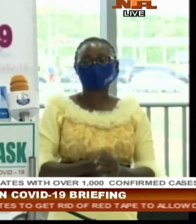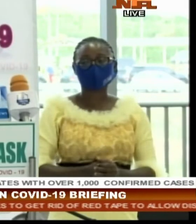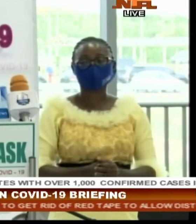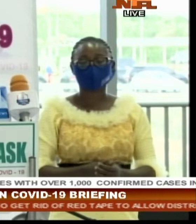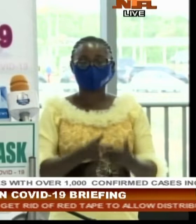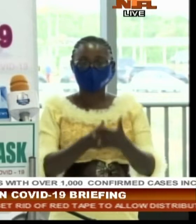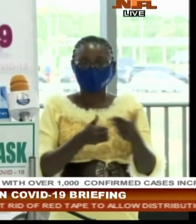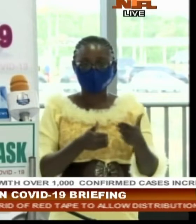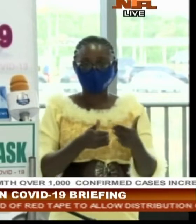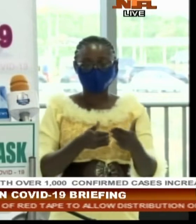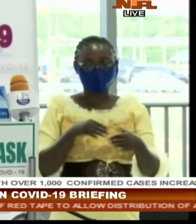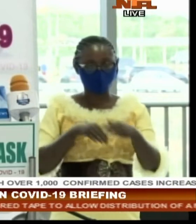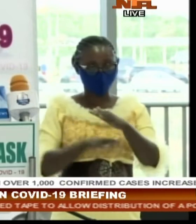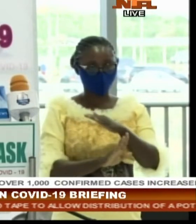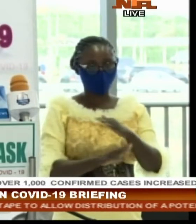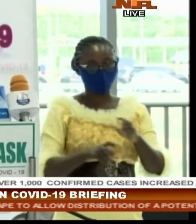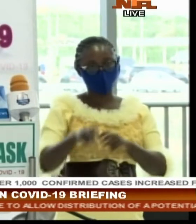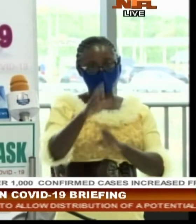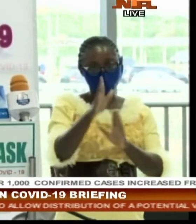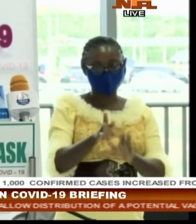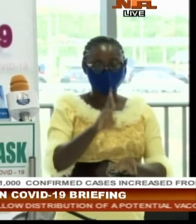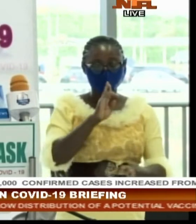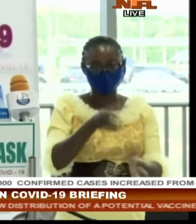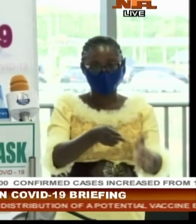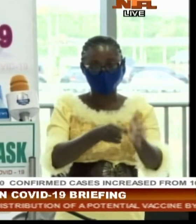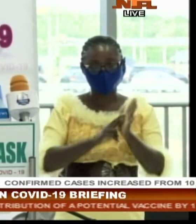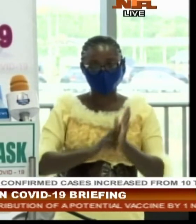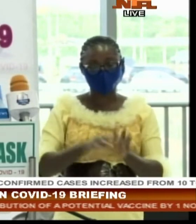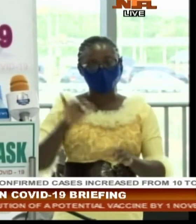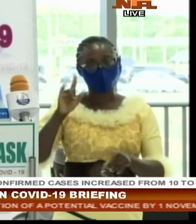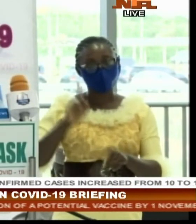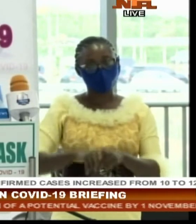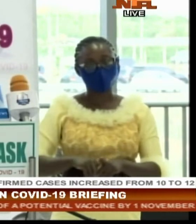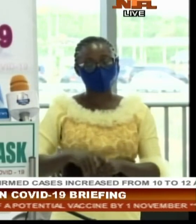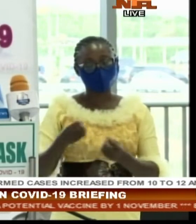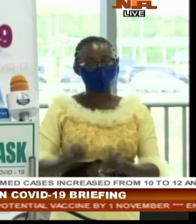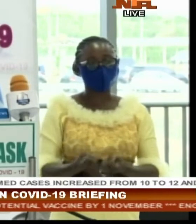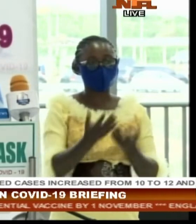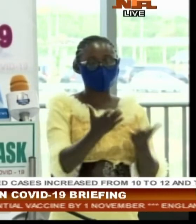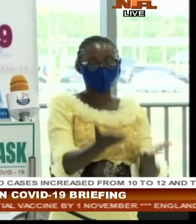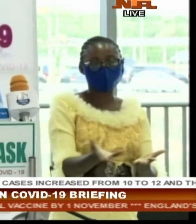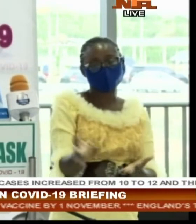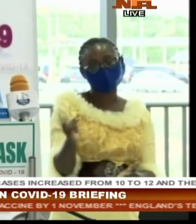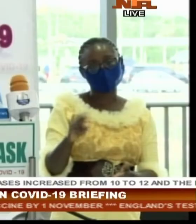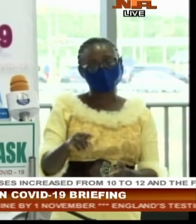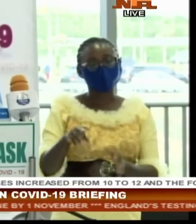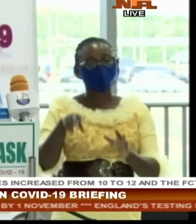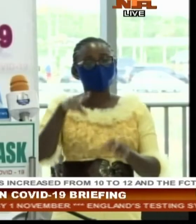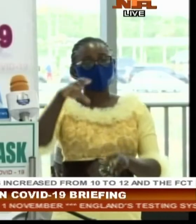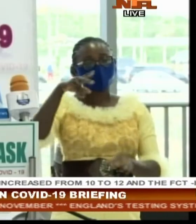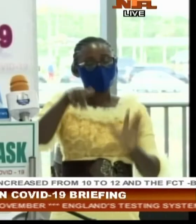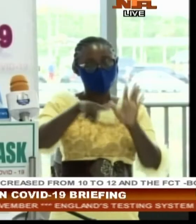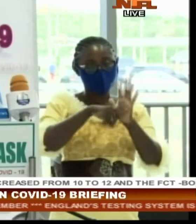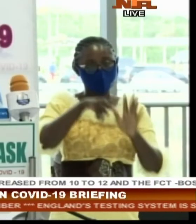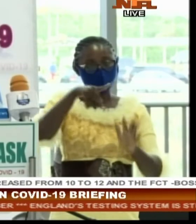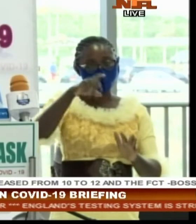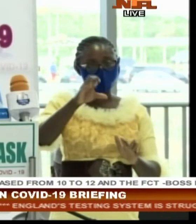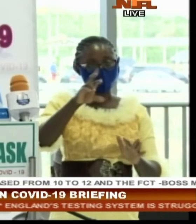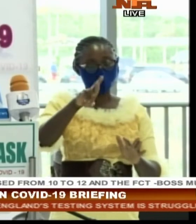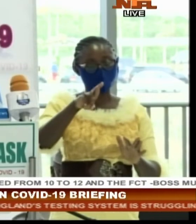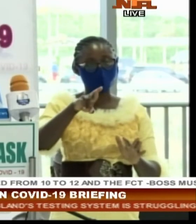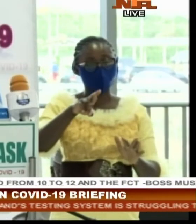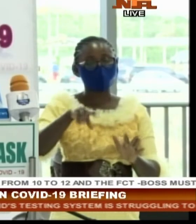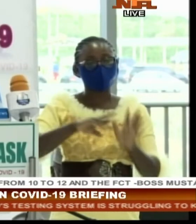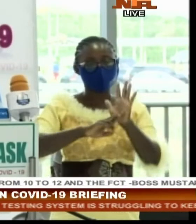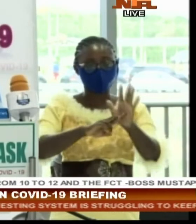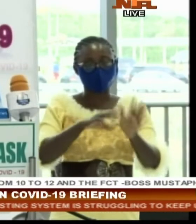Prior to boarding, passengers are requested to upload their COVID-19 PCR negative results on the national payment portal and bring